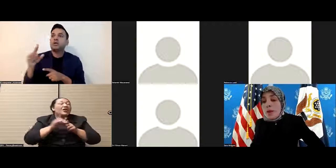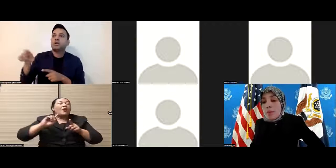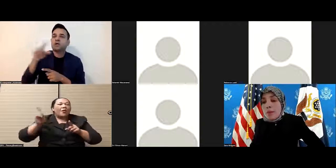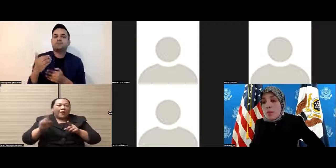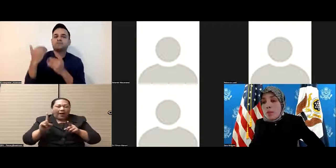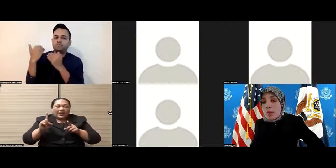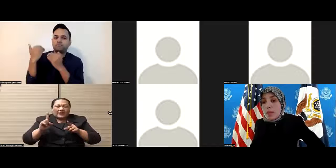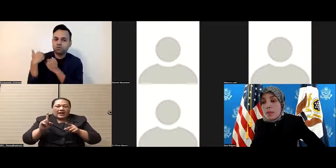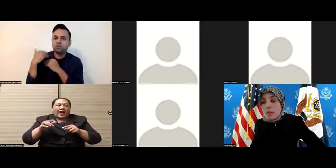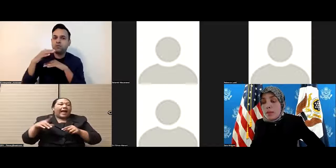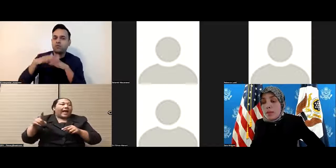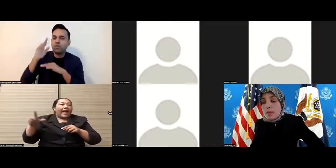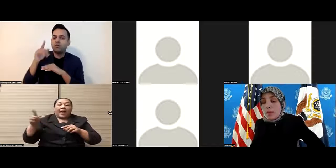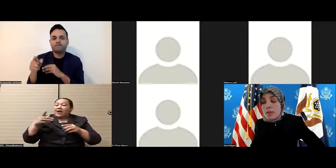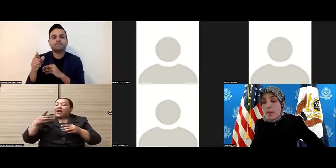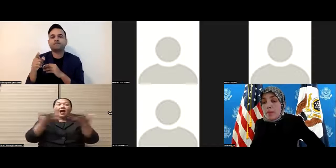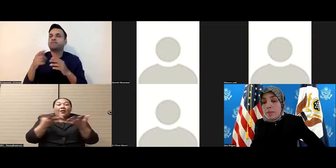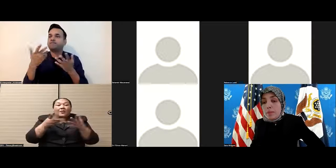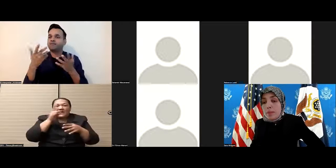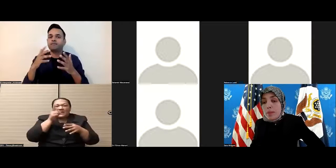to a value-based perspective.